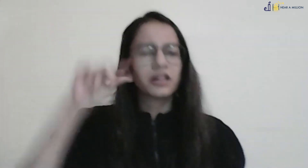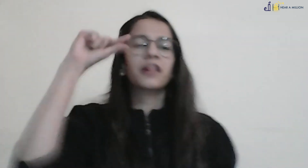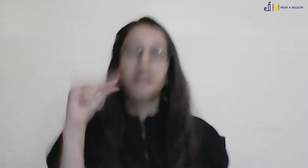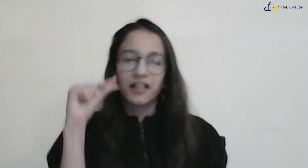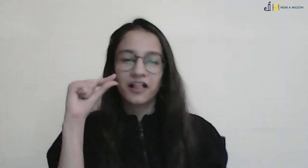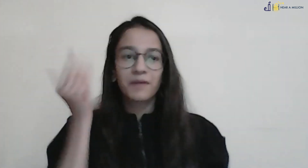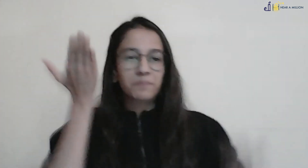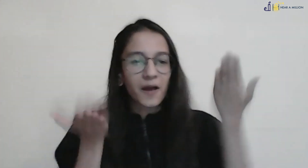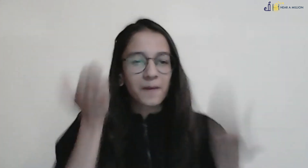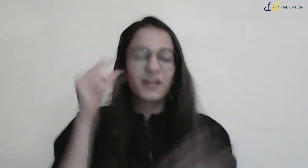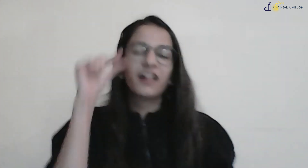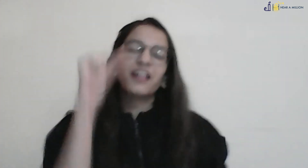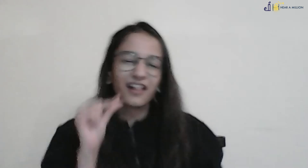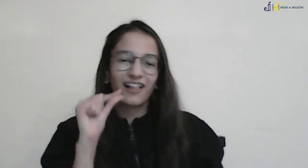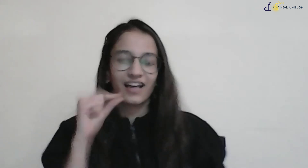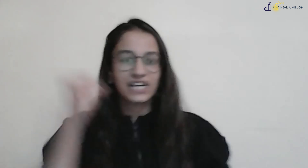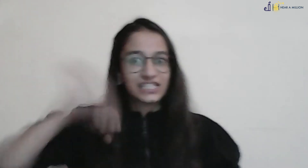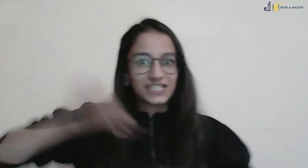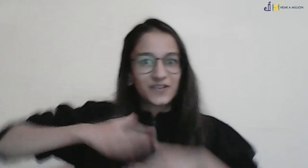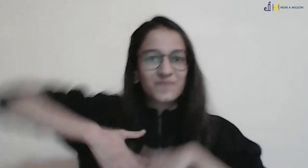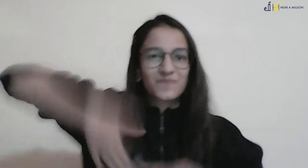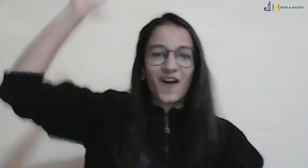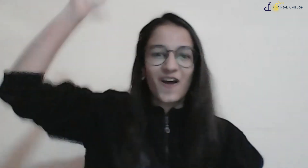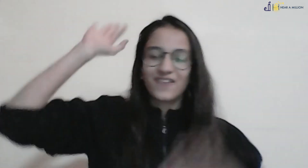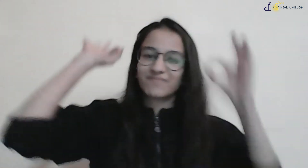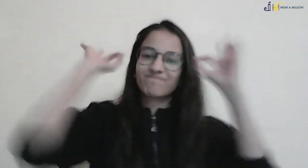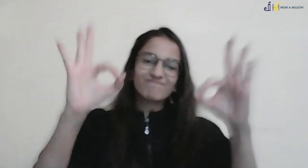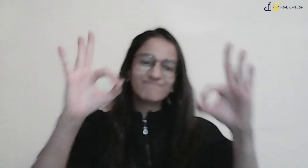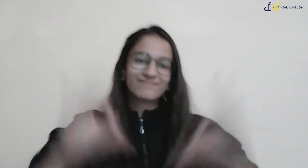So more people have said yes. Okay.